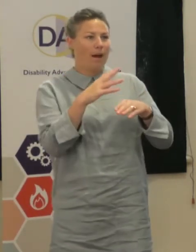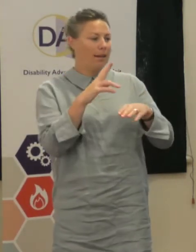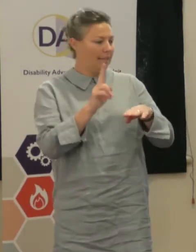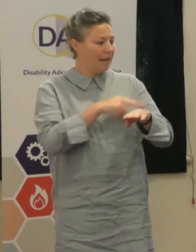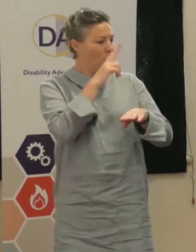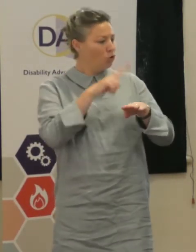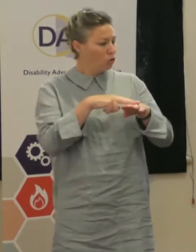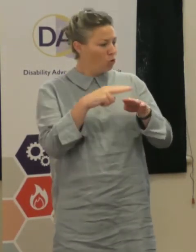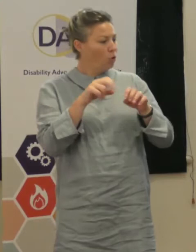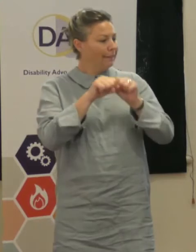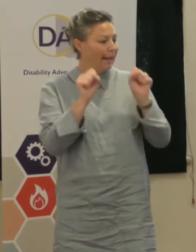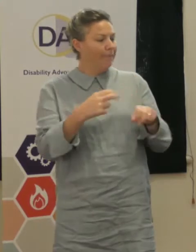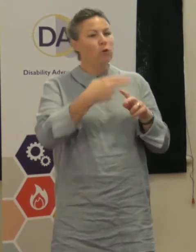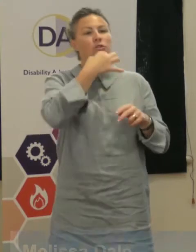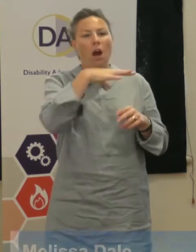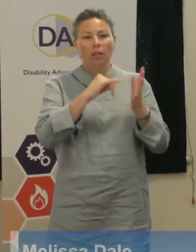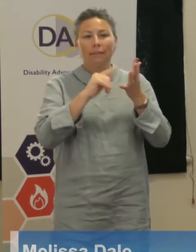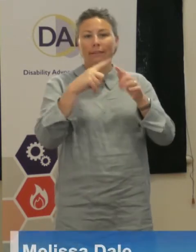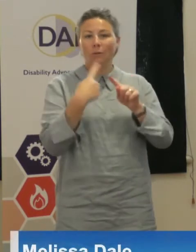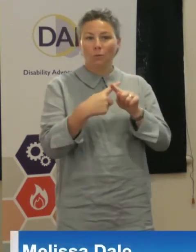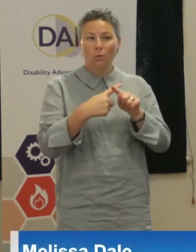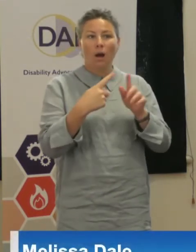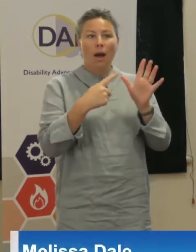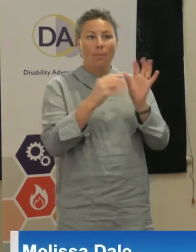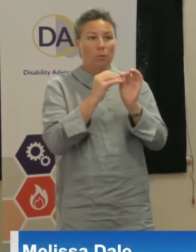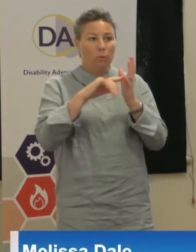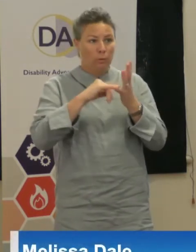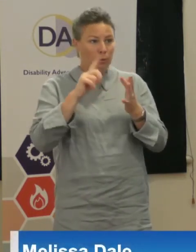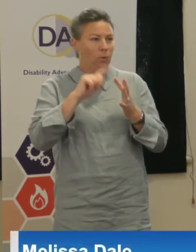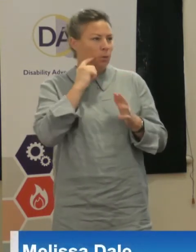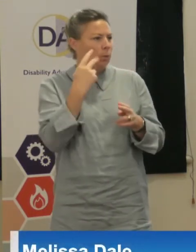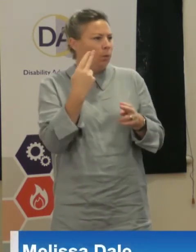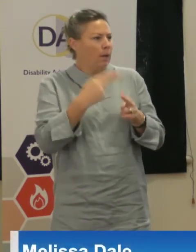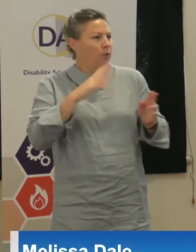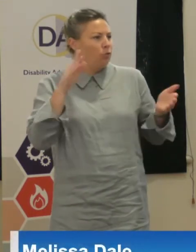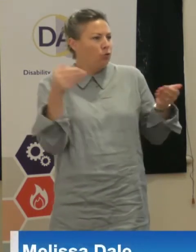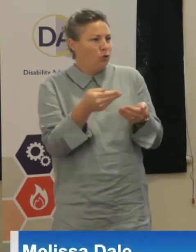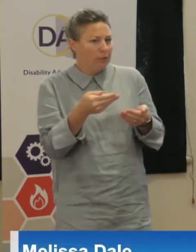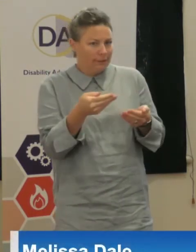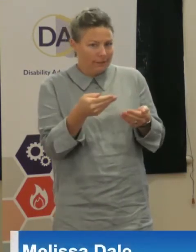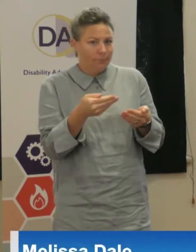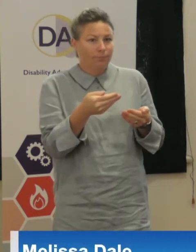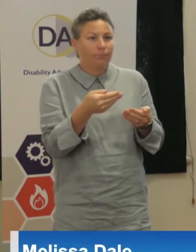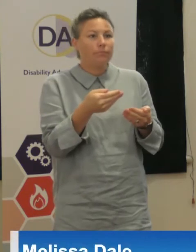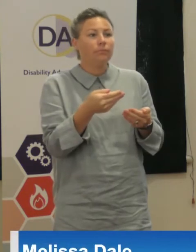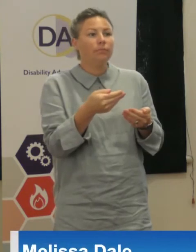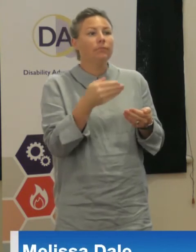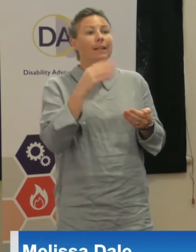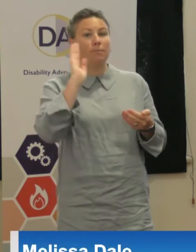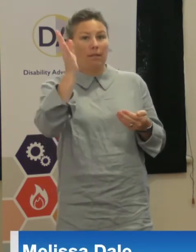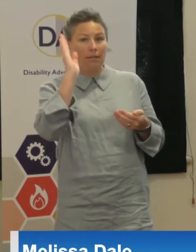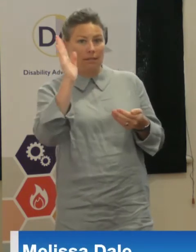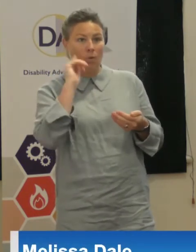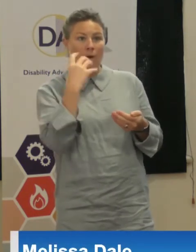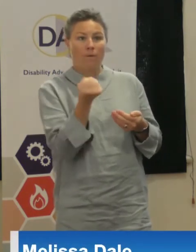for Child Sexual Abuse. I will quickly introduce our speakers. Again, two presentations in two